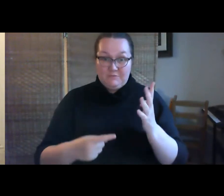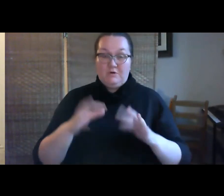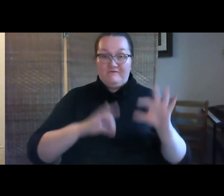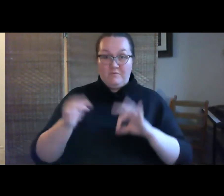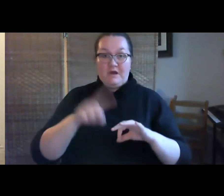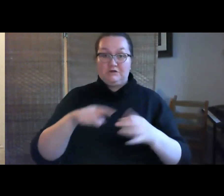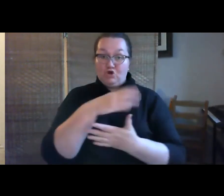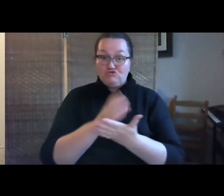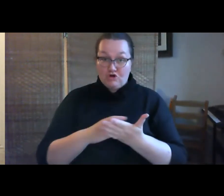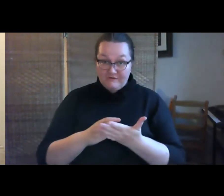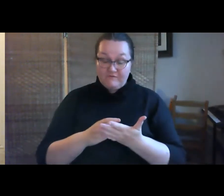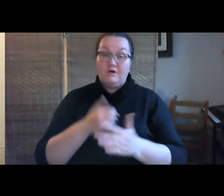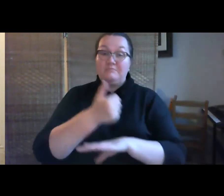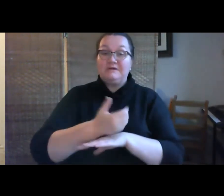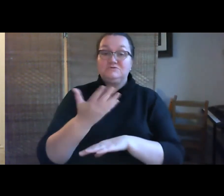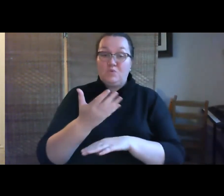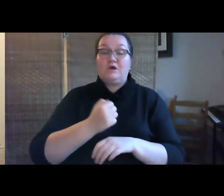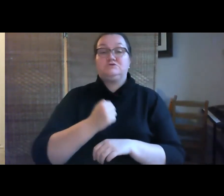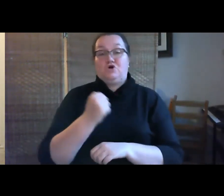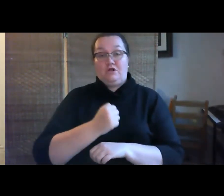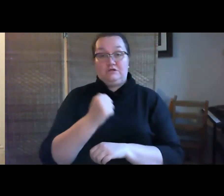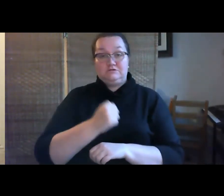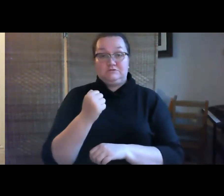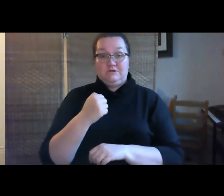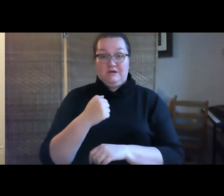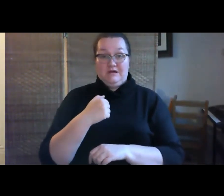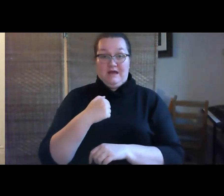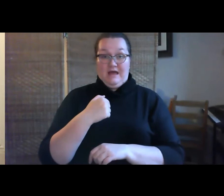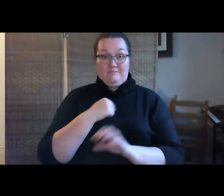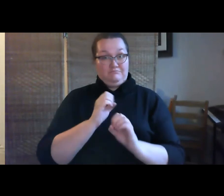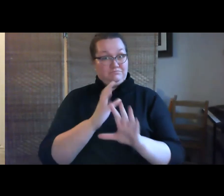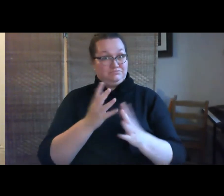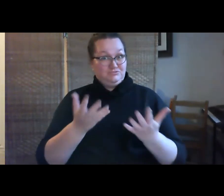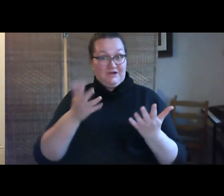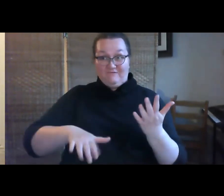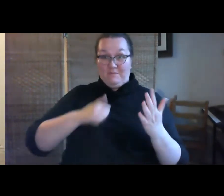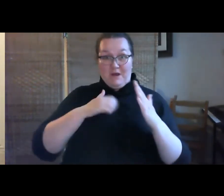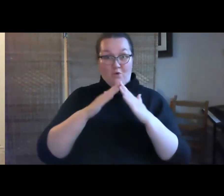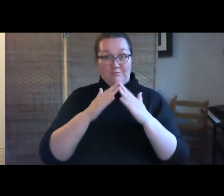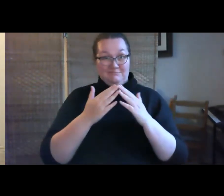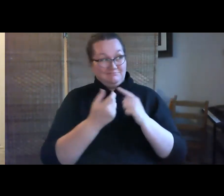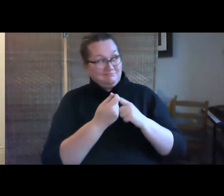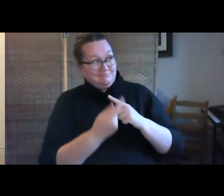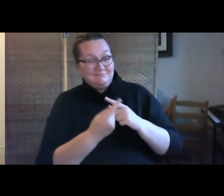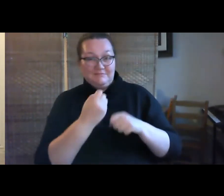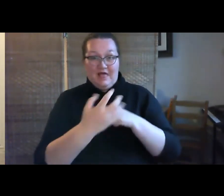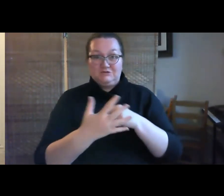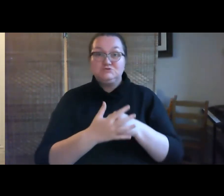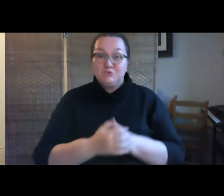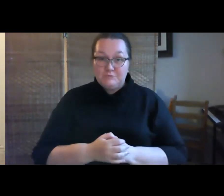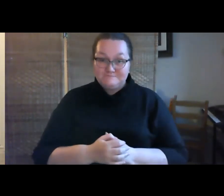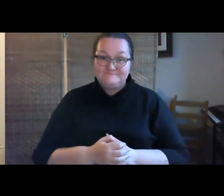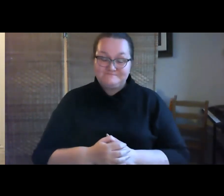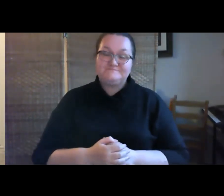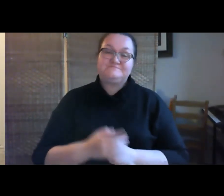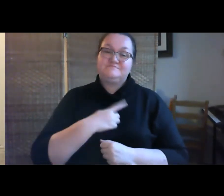choreographer based in Scotland, and I'm speaking today from my home just outside Glasgow. I am